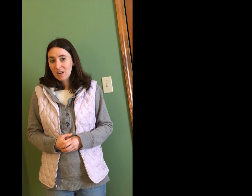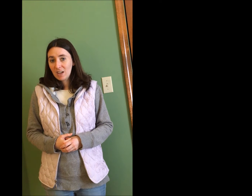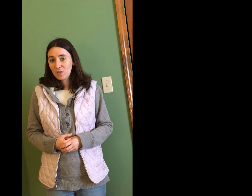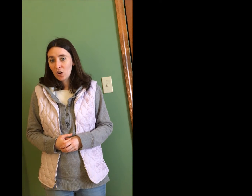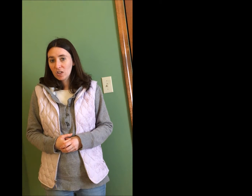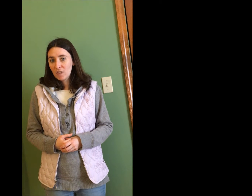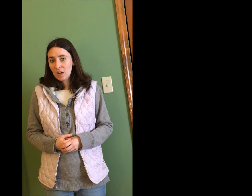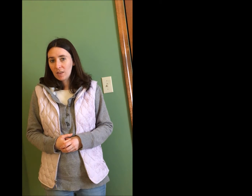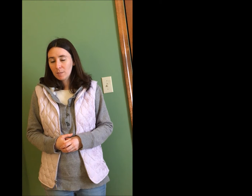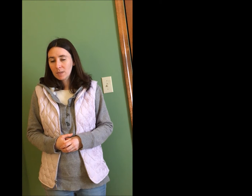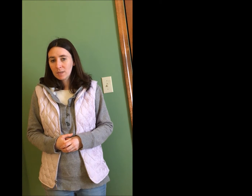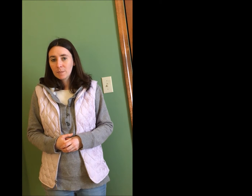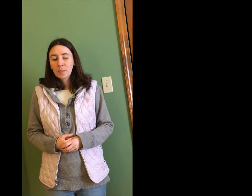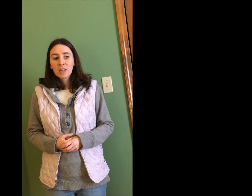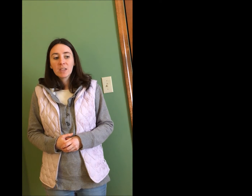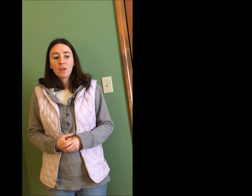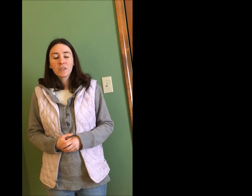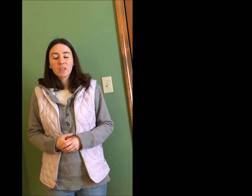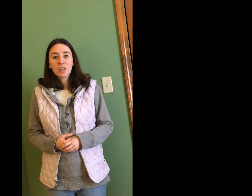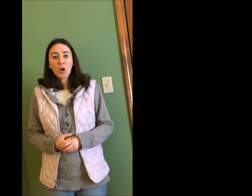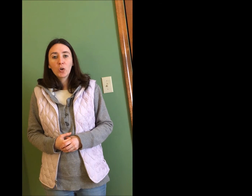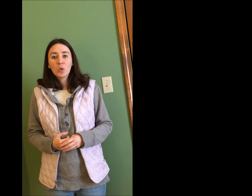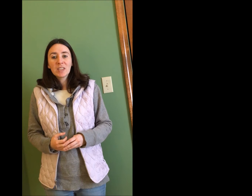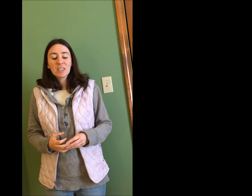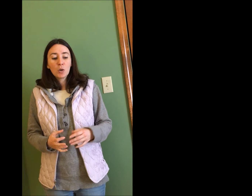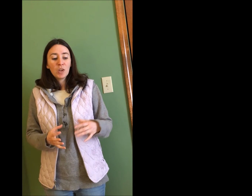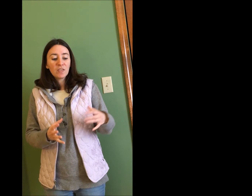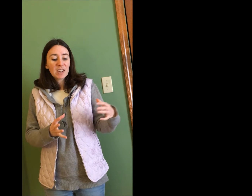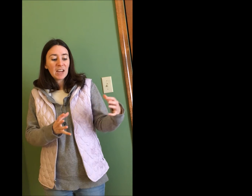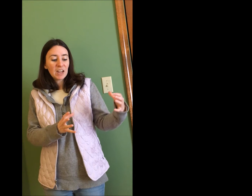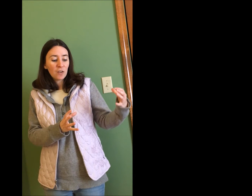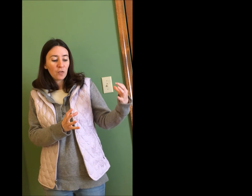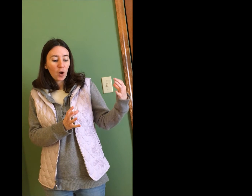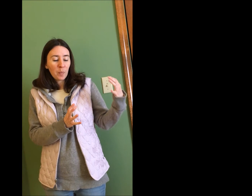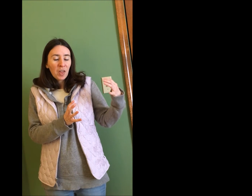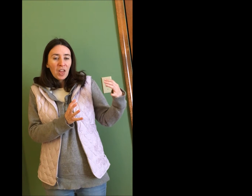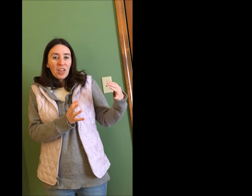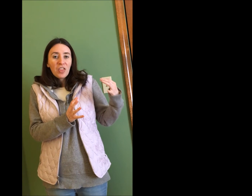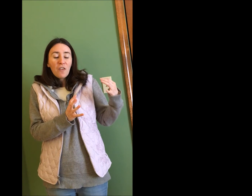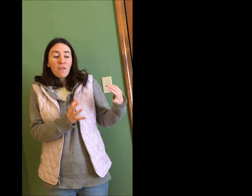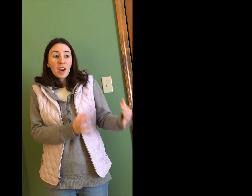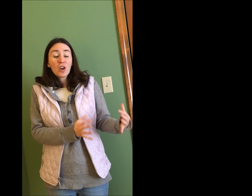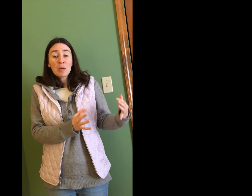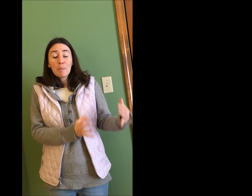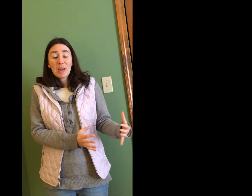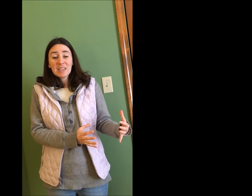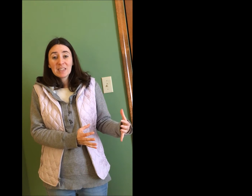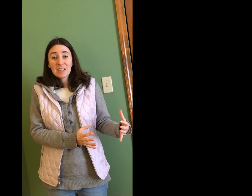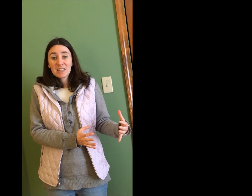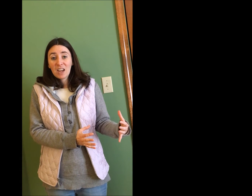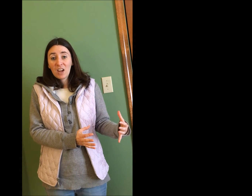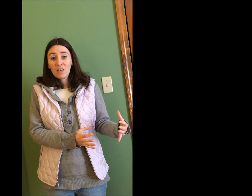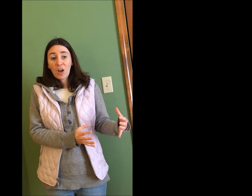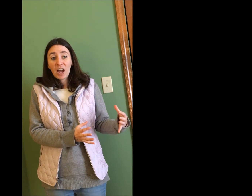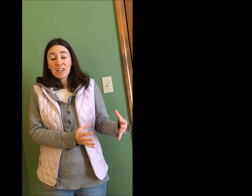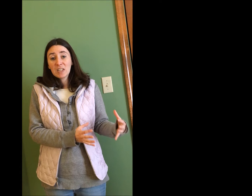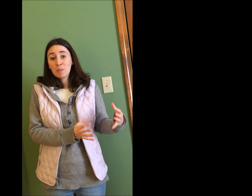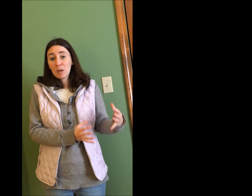as far as feeding themselves. So you can see we have taken it from the very basics of I need to be able